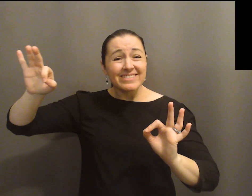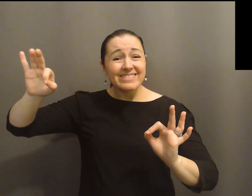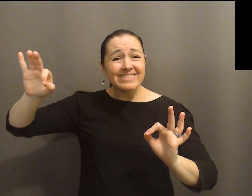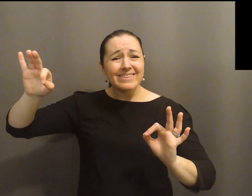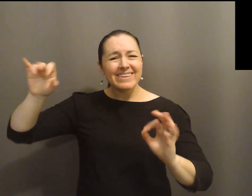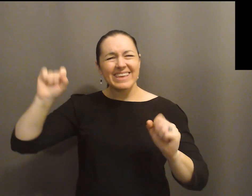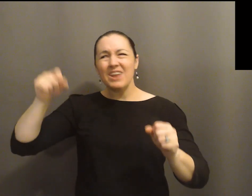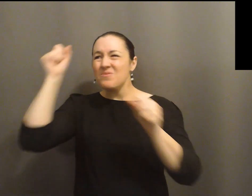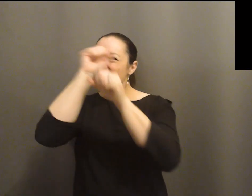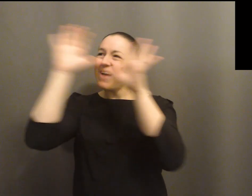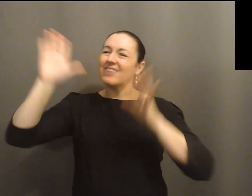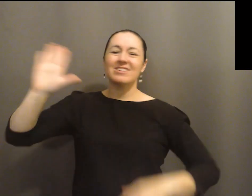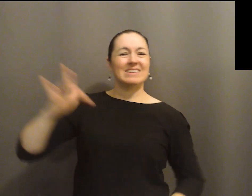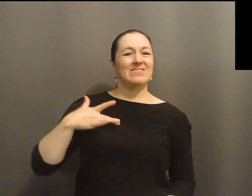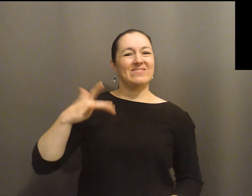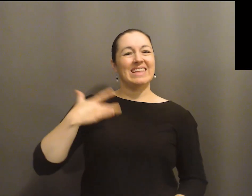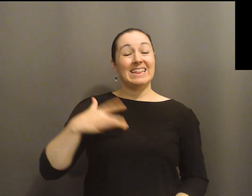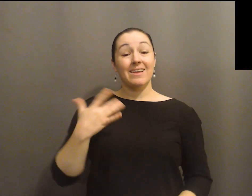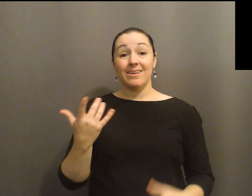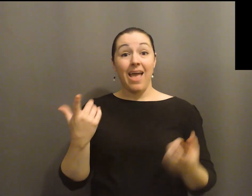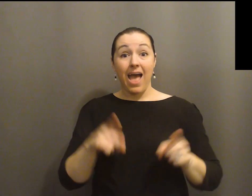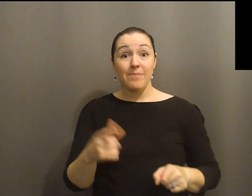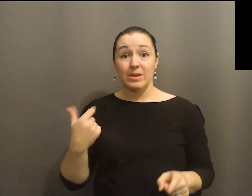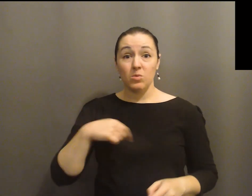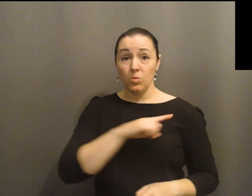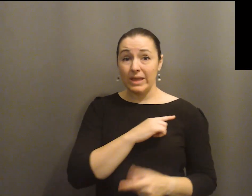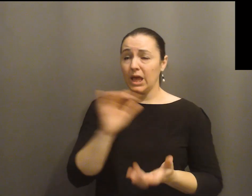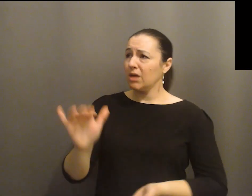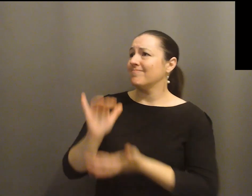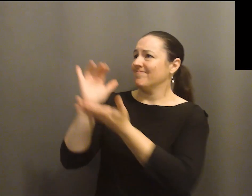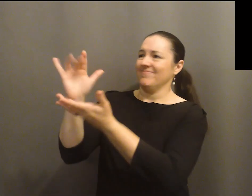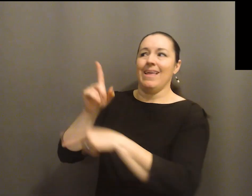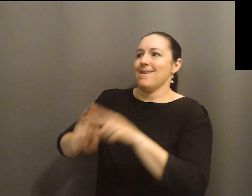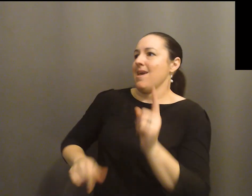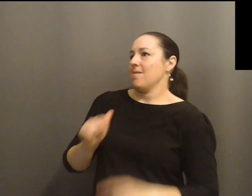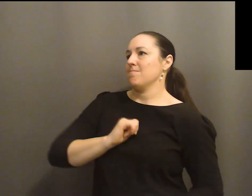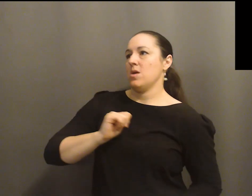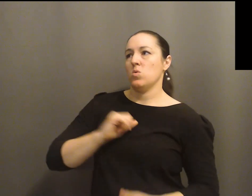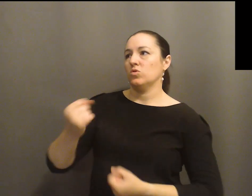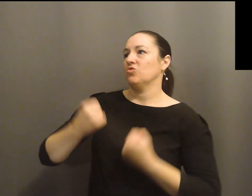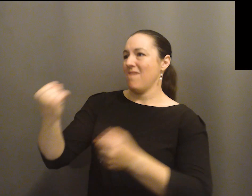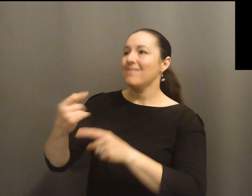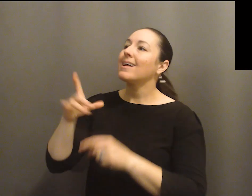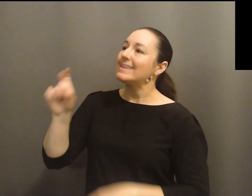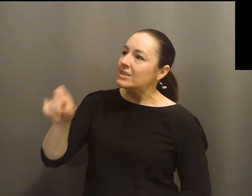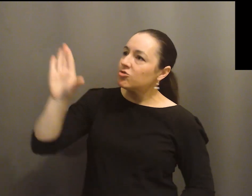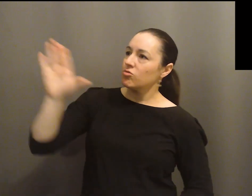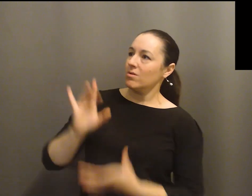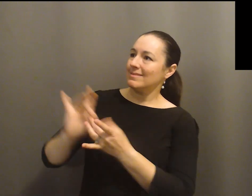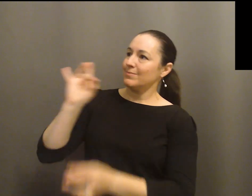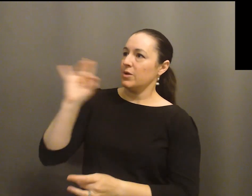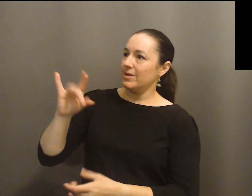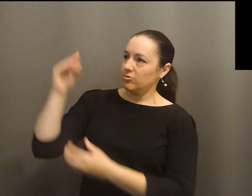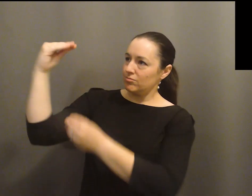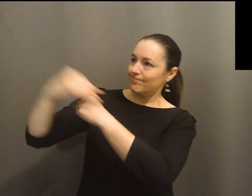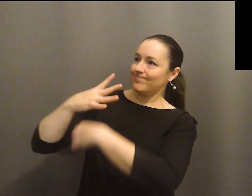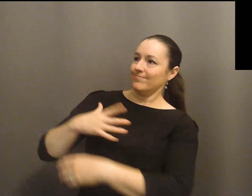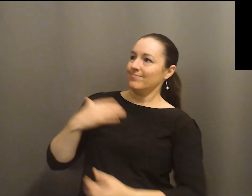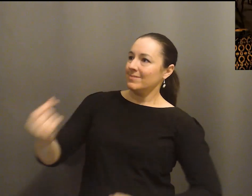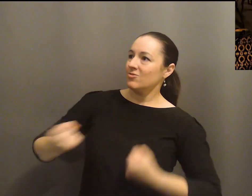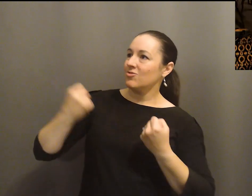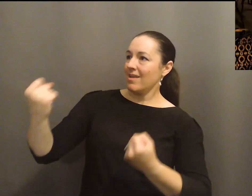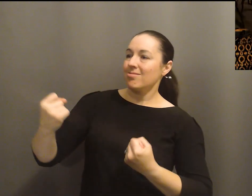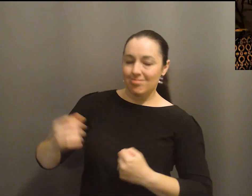our stuff To him And say I can't do this In my own strength I need you By your spirit To strengthen me